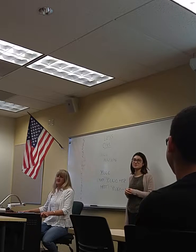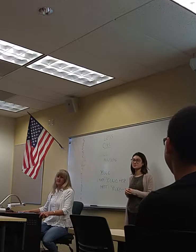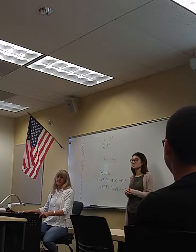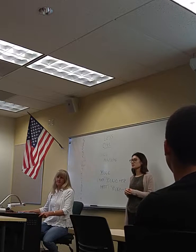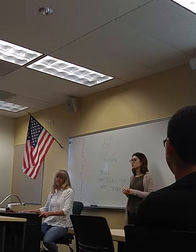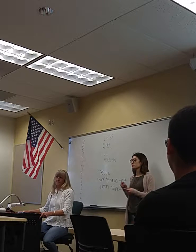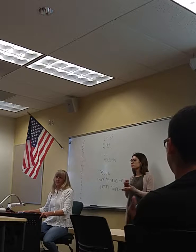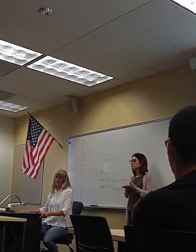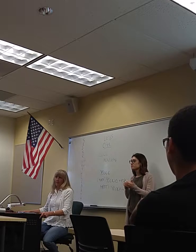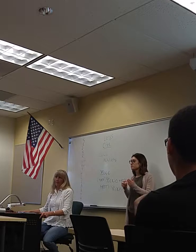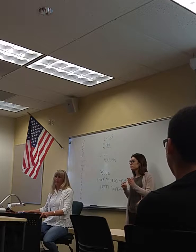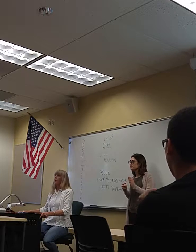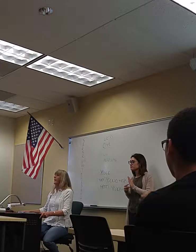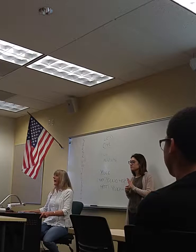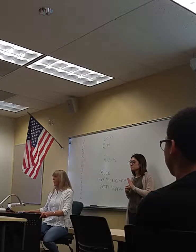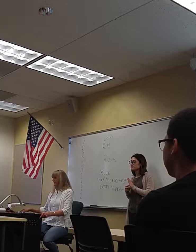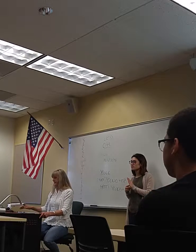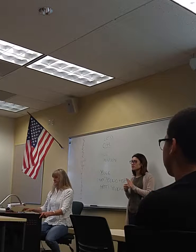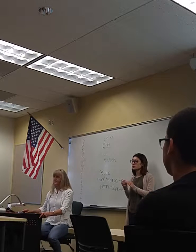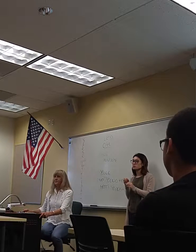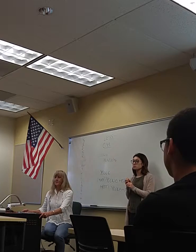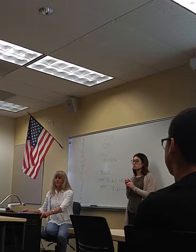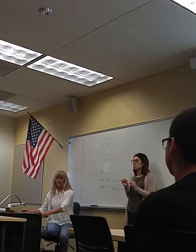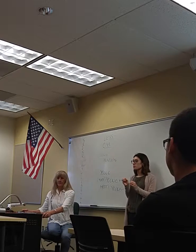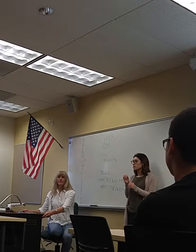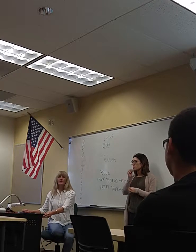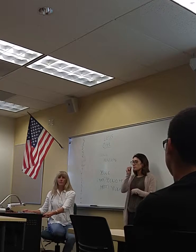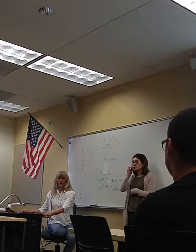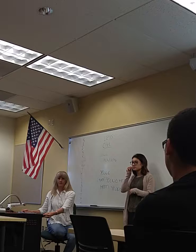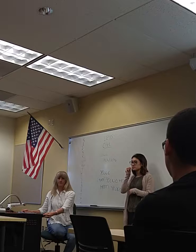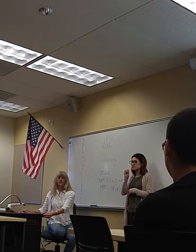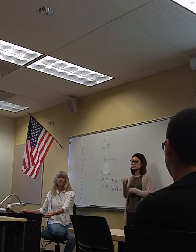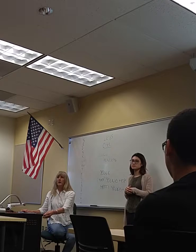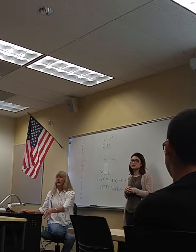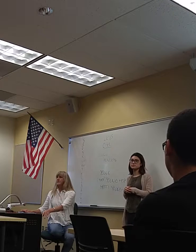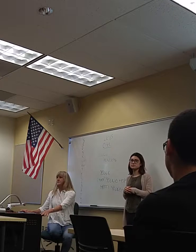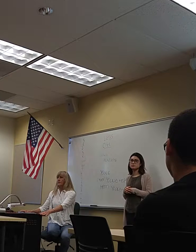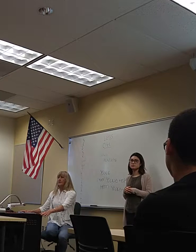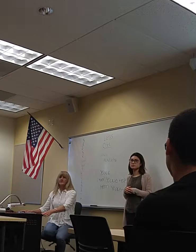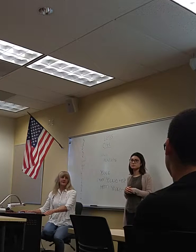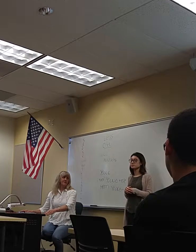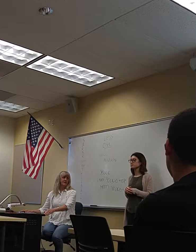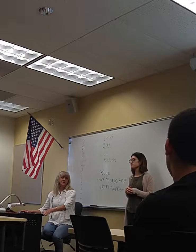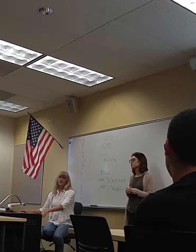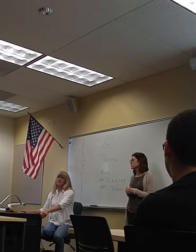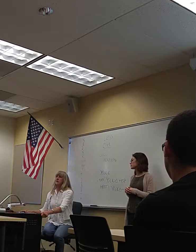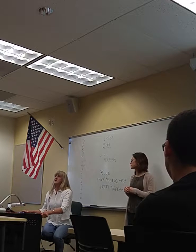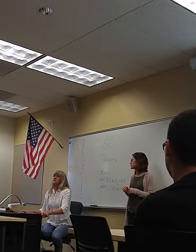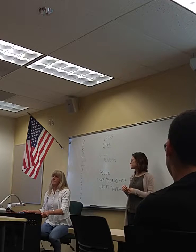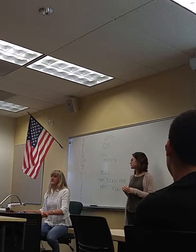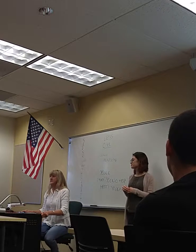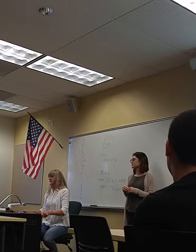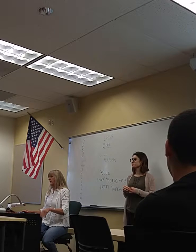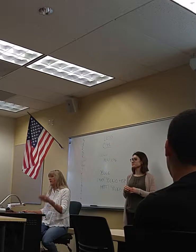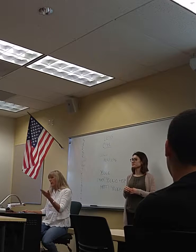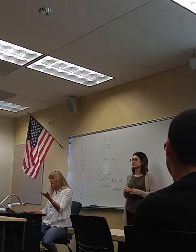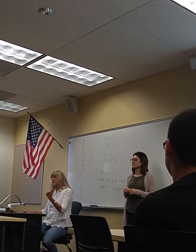homeless? Without. No home. So if I say fingerspell, so if I say